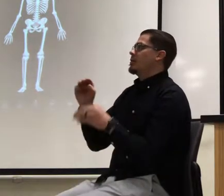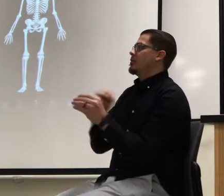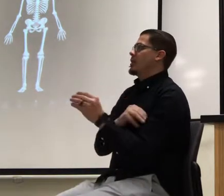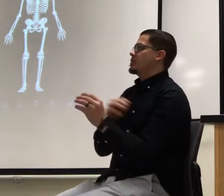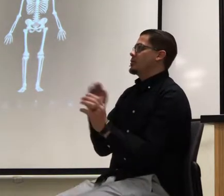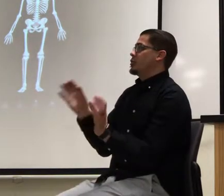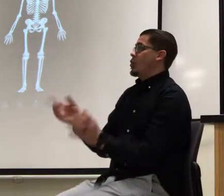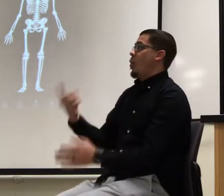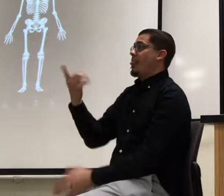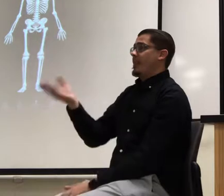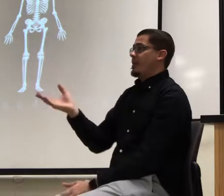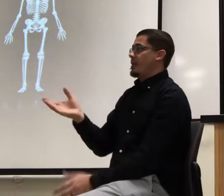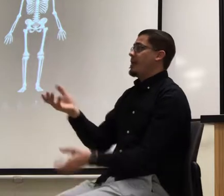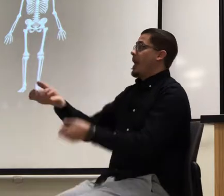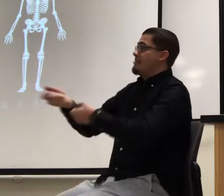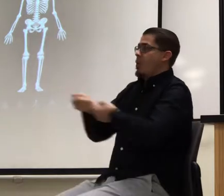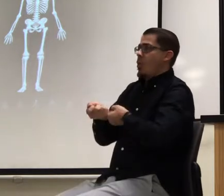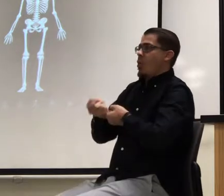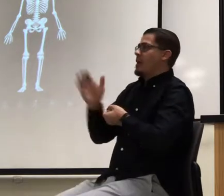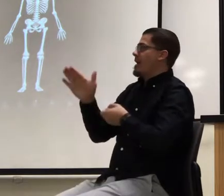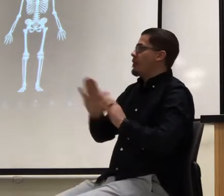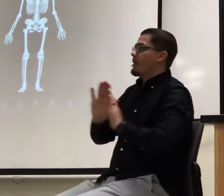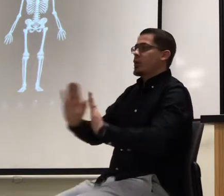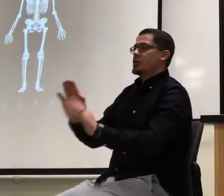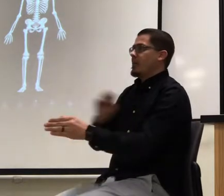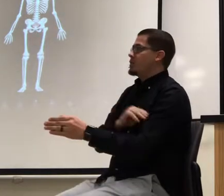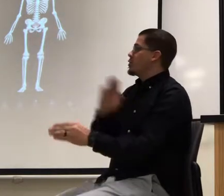pull, they never push.